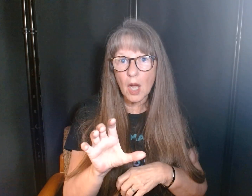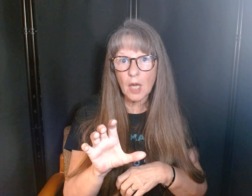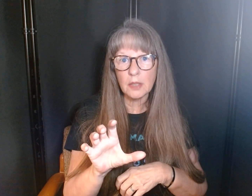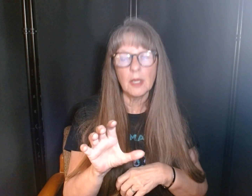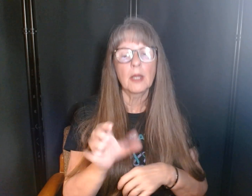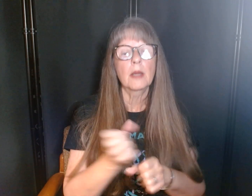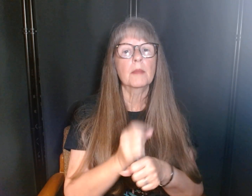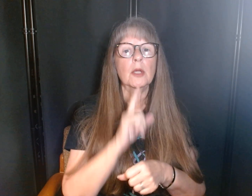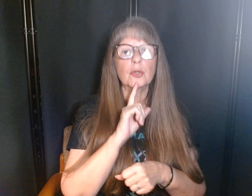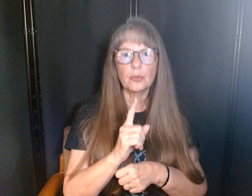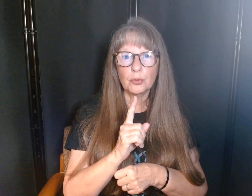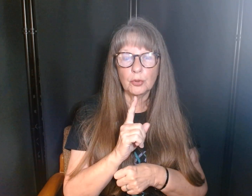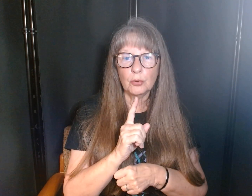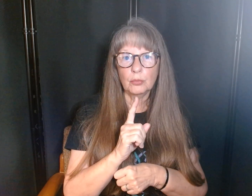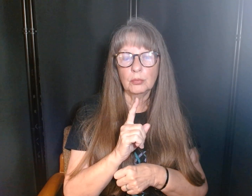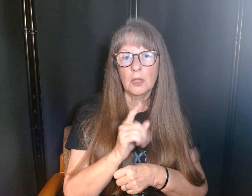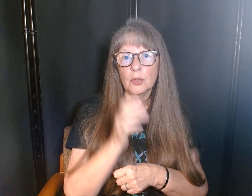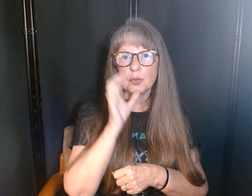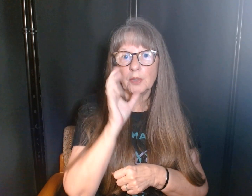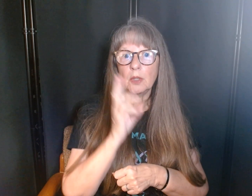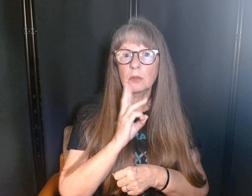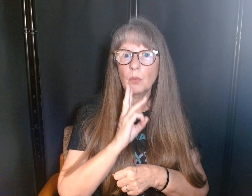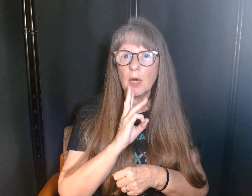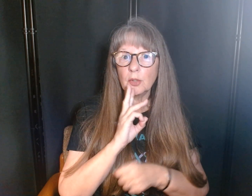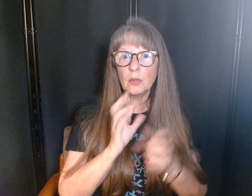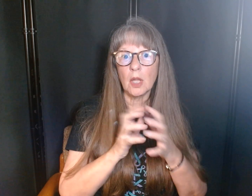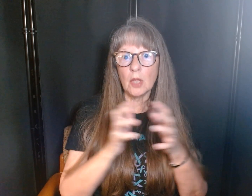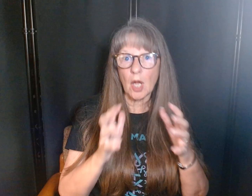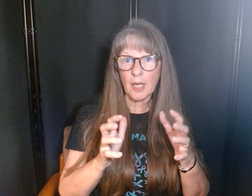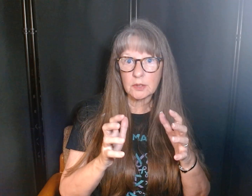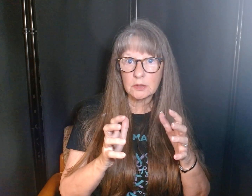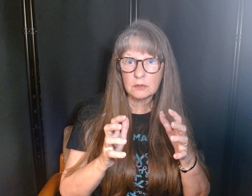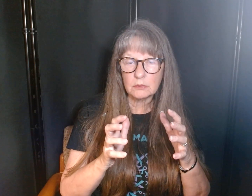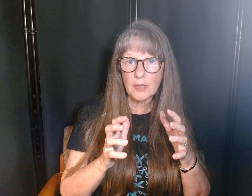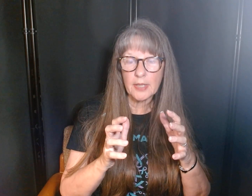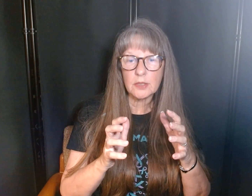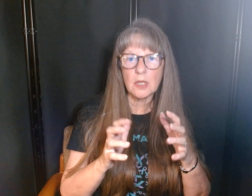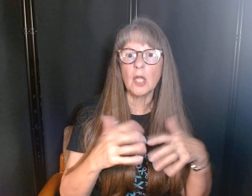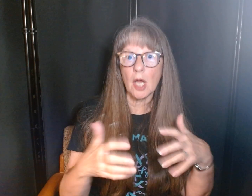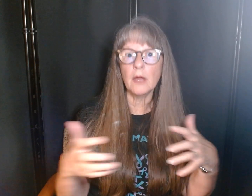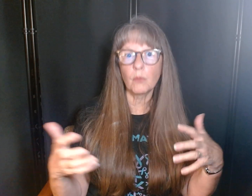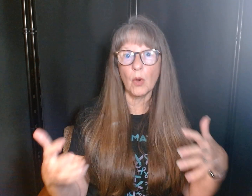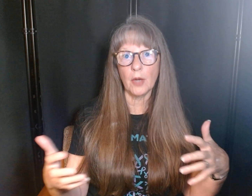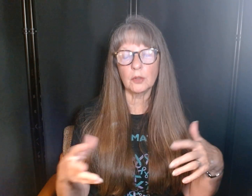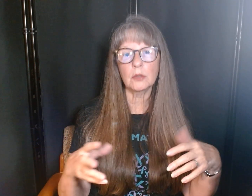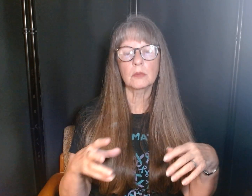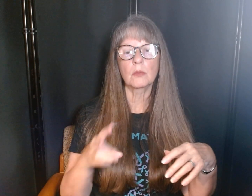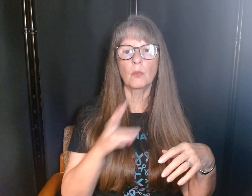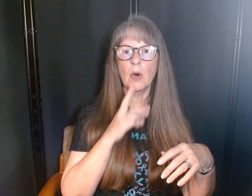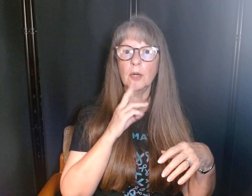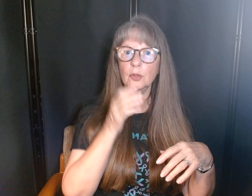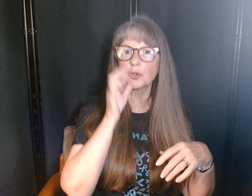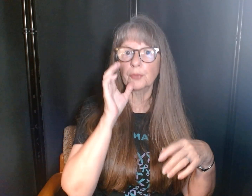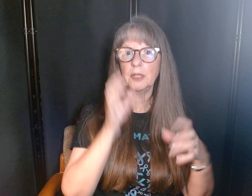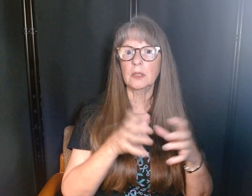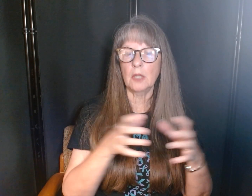hot. Make sure you drink water a lot, right? A lot of water. Water, drink a lot.